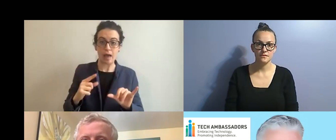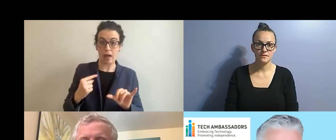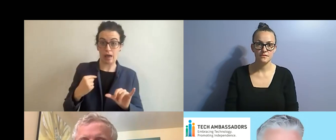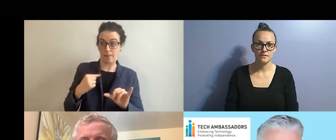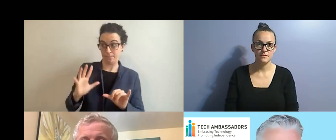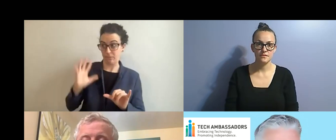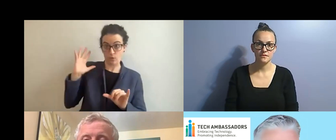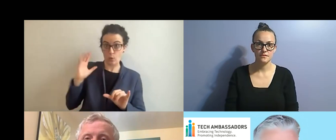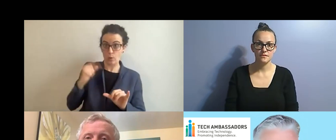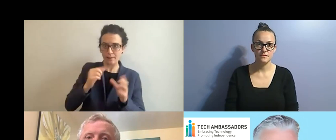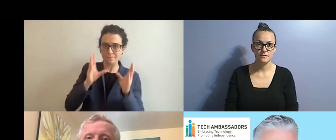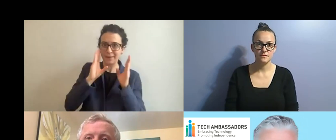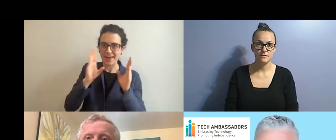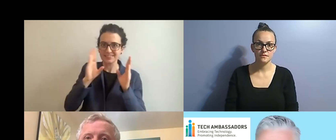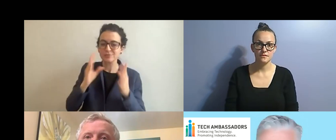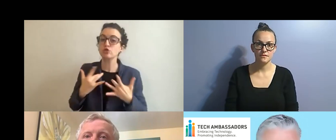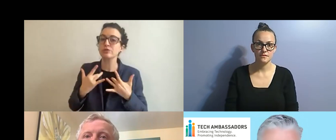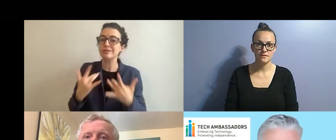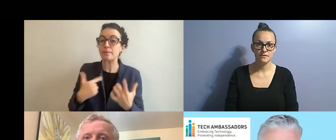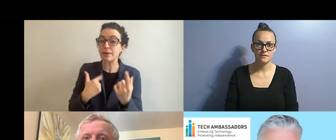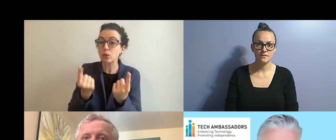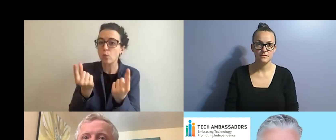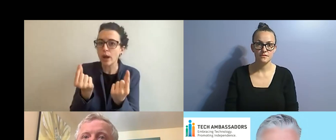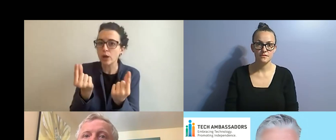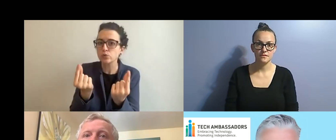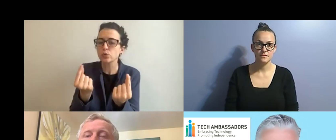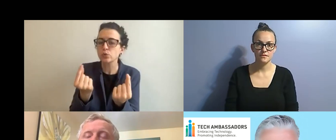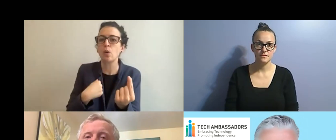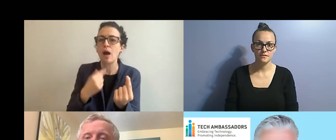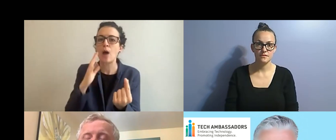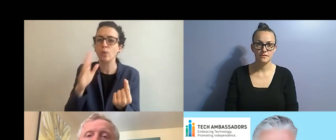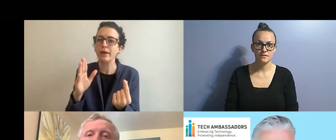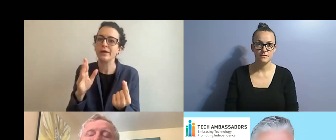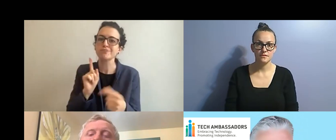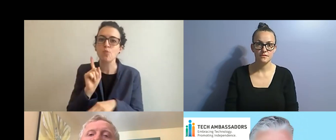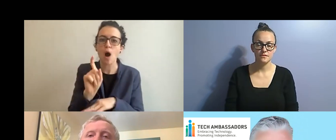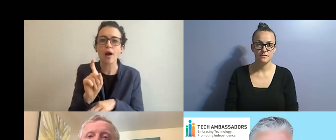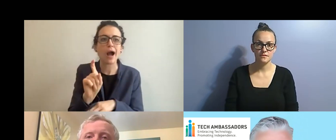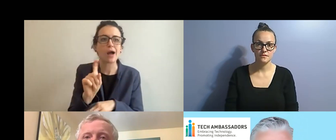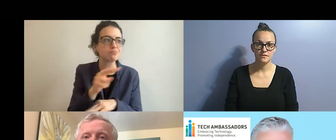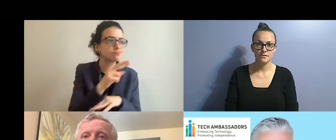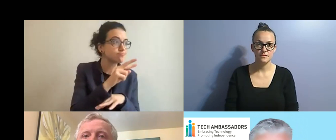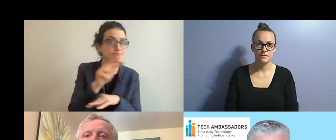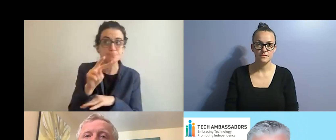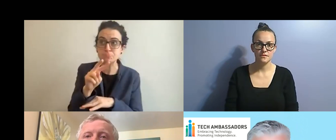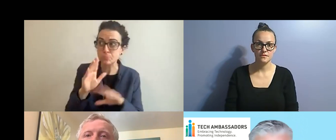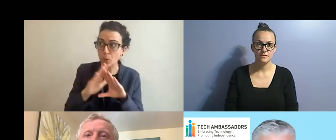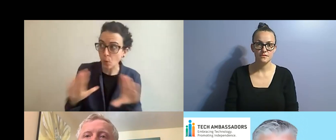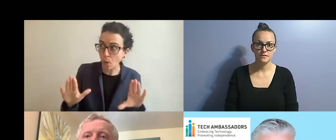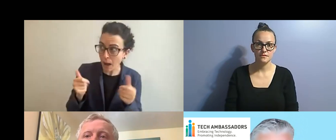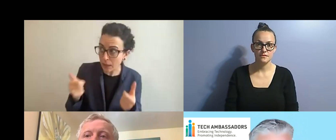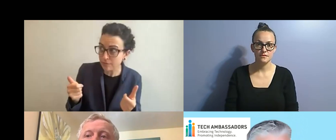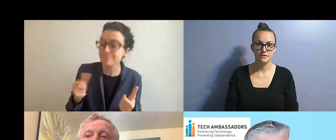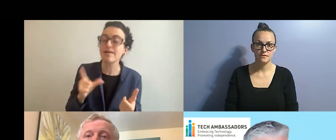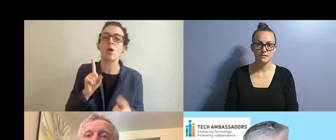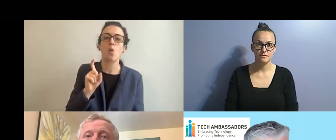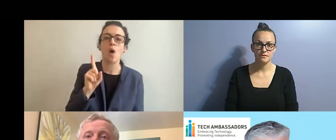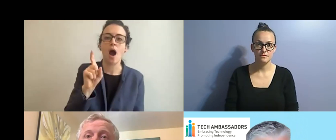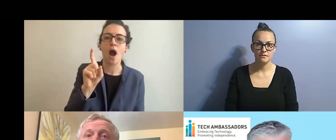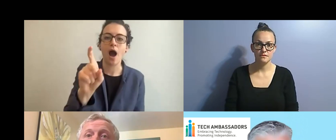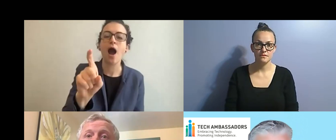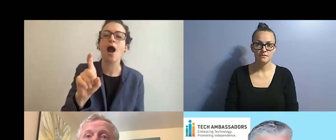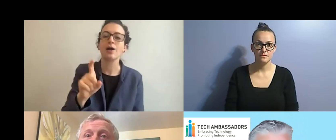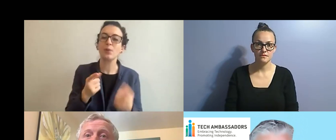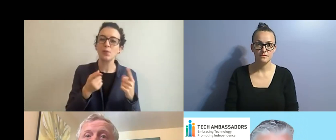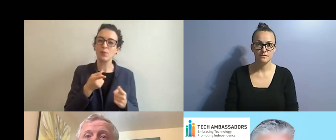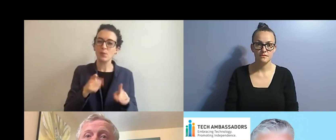pay attention to what anything sounds like and just head right across when I had an opportunity, but I was going slow with you